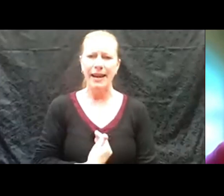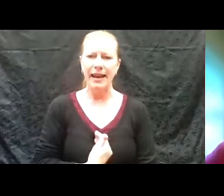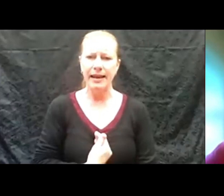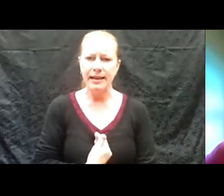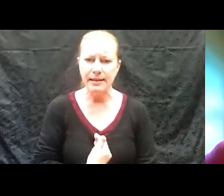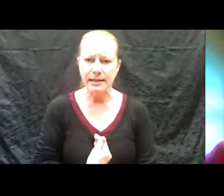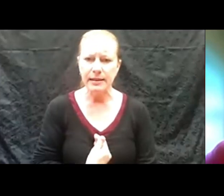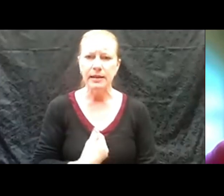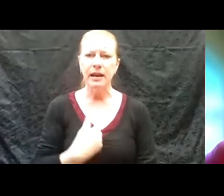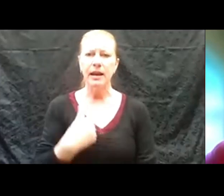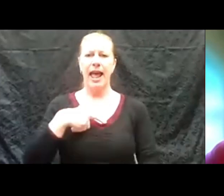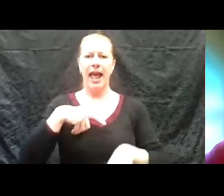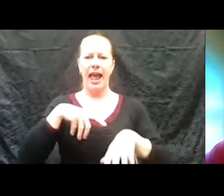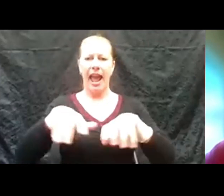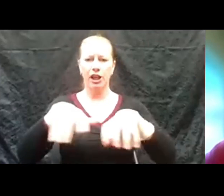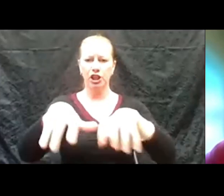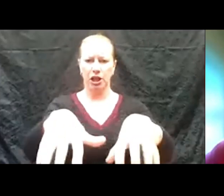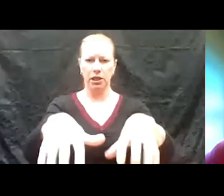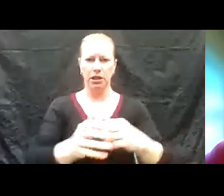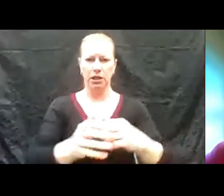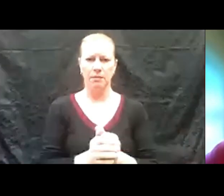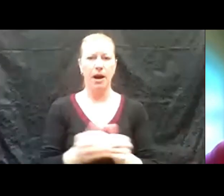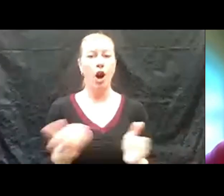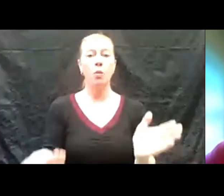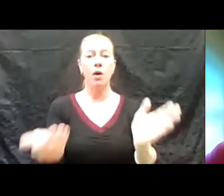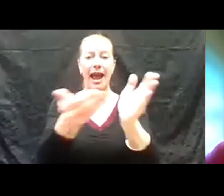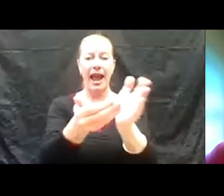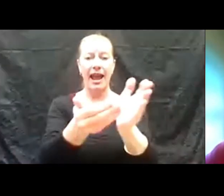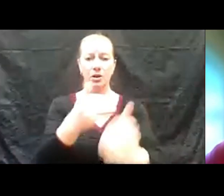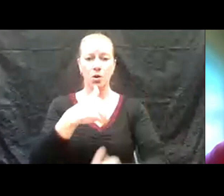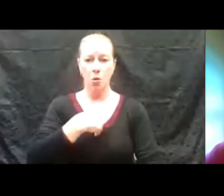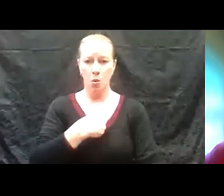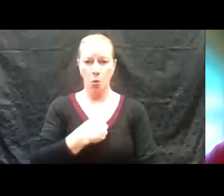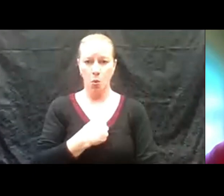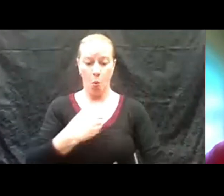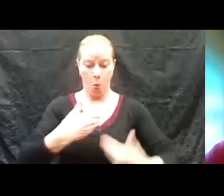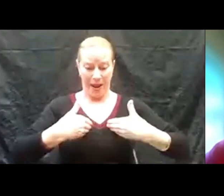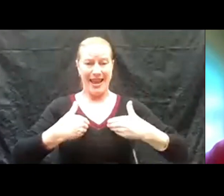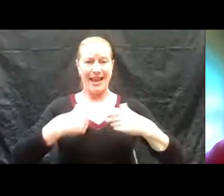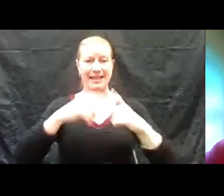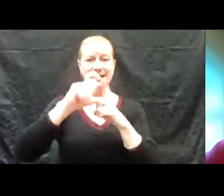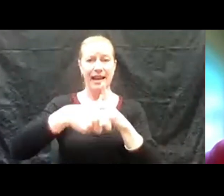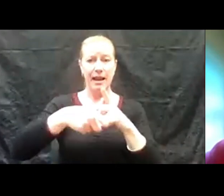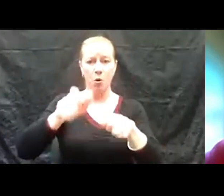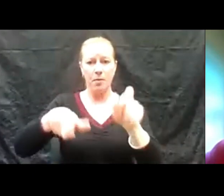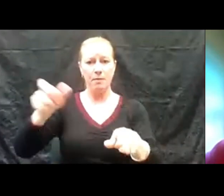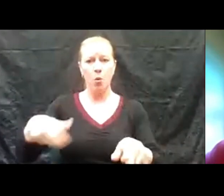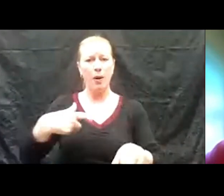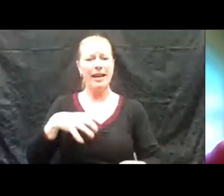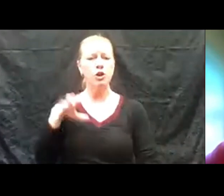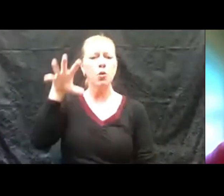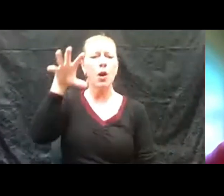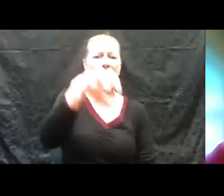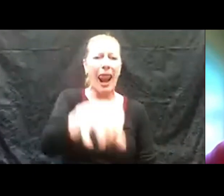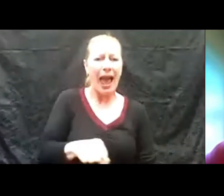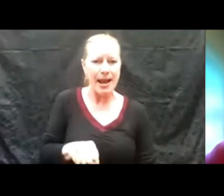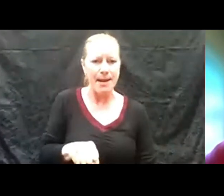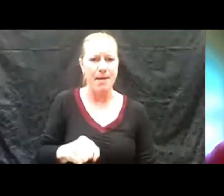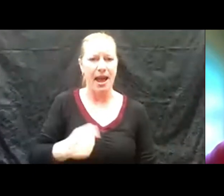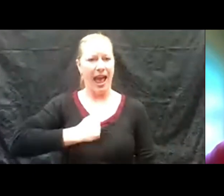take action. But I would add that we as disabled people, we need to claim our